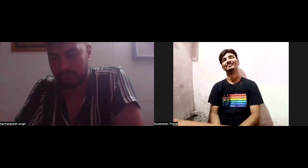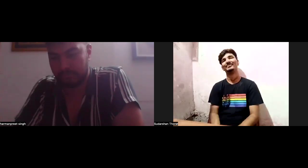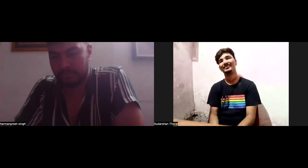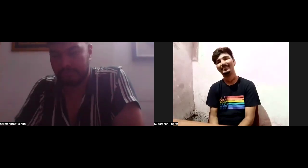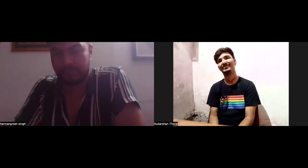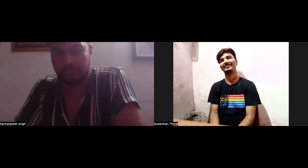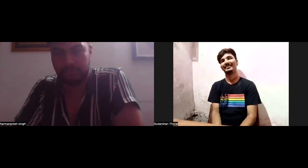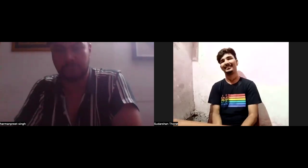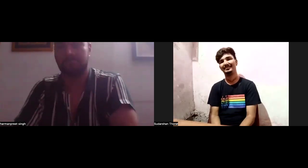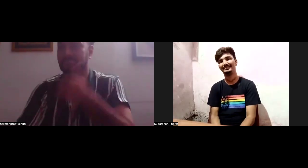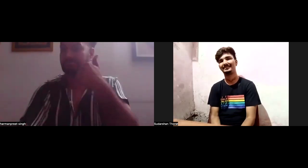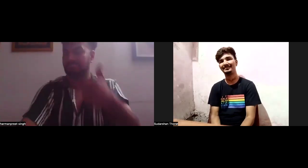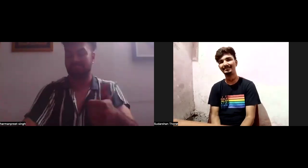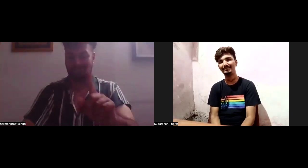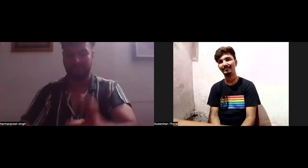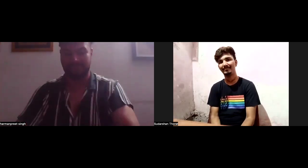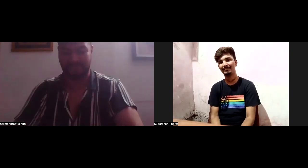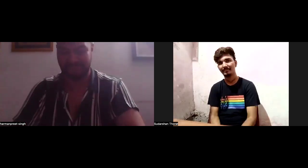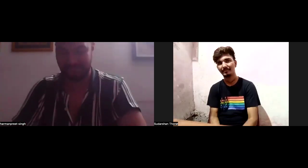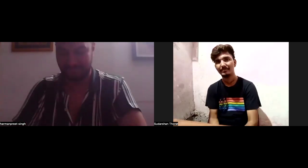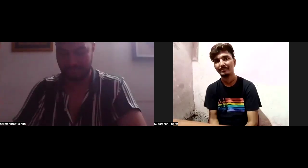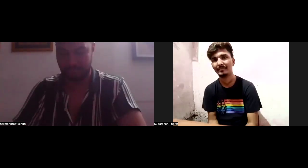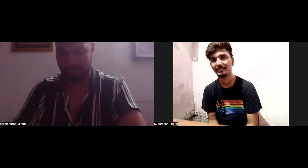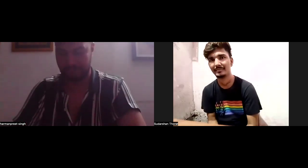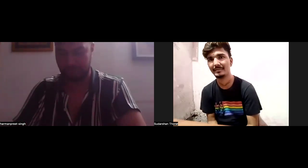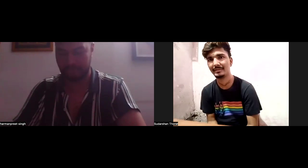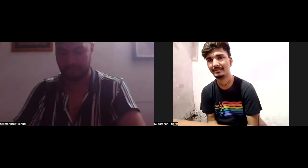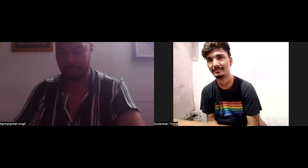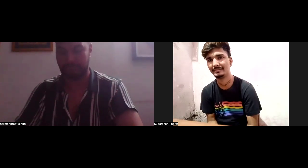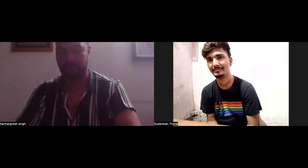Thank you. This is also a good experience for me. Thank you.